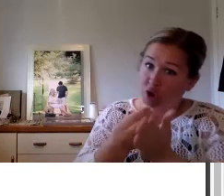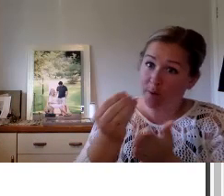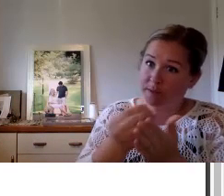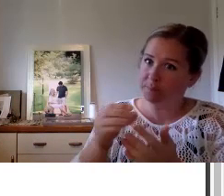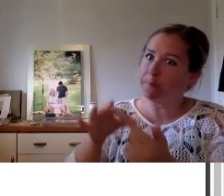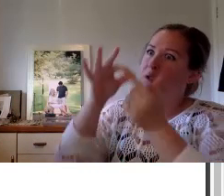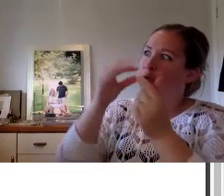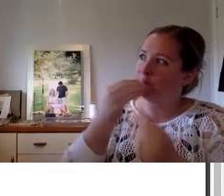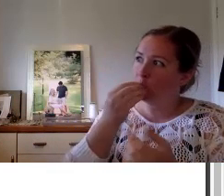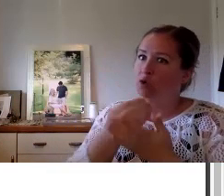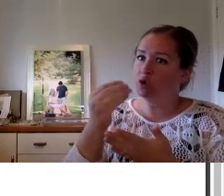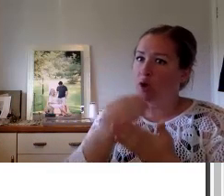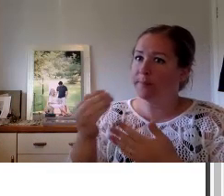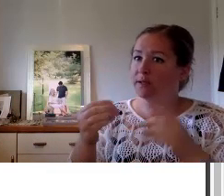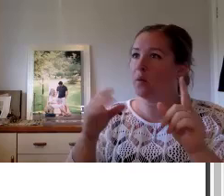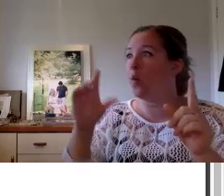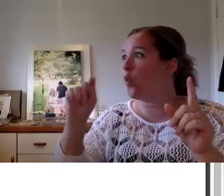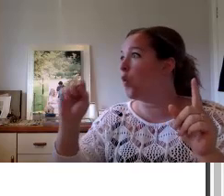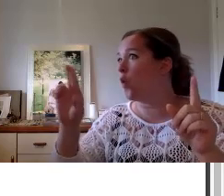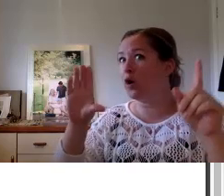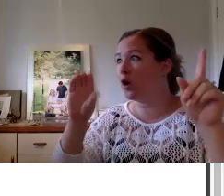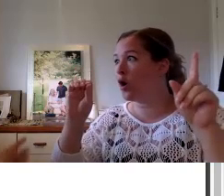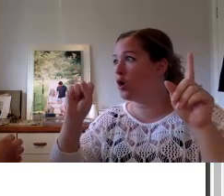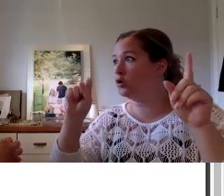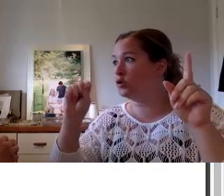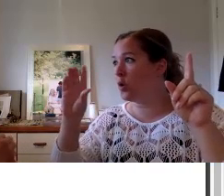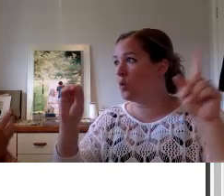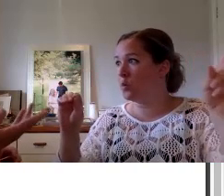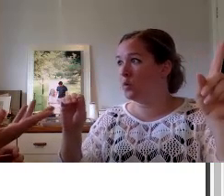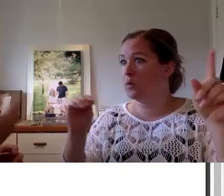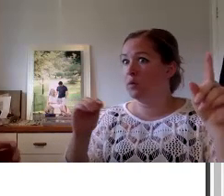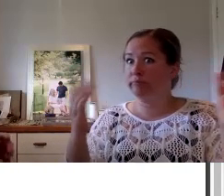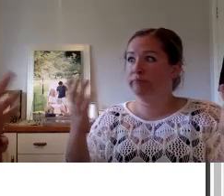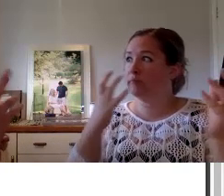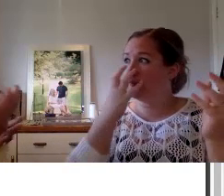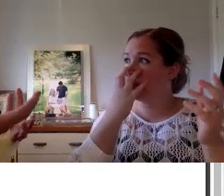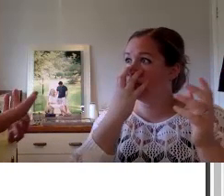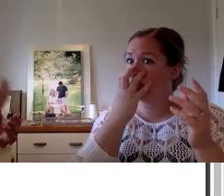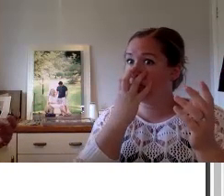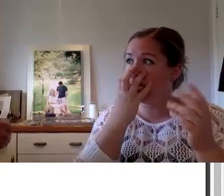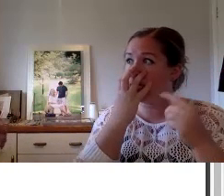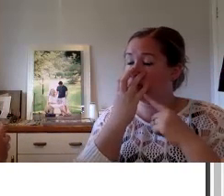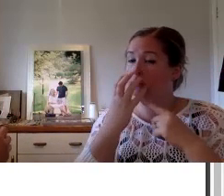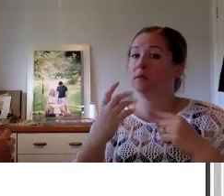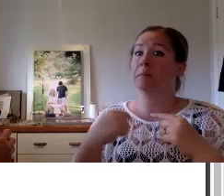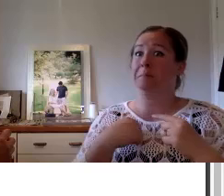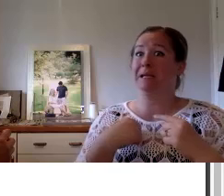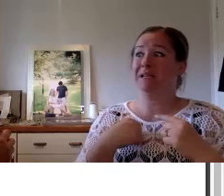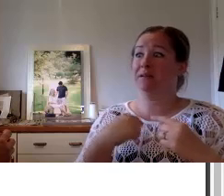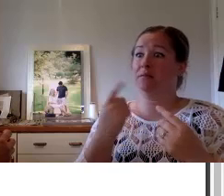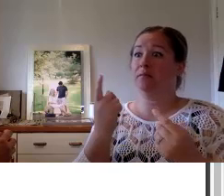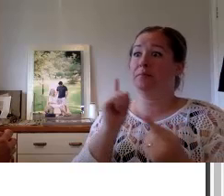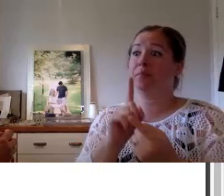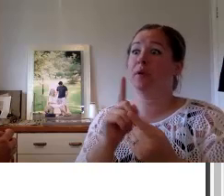you go out for food shopping or retailing or anything like that, like for example, as a retailer, Costco, everyone's wearing